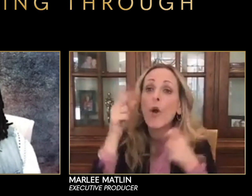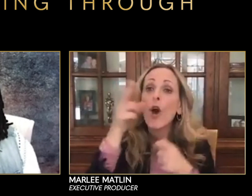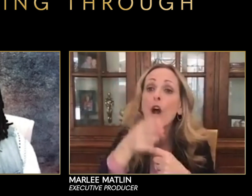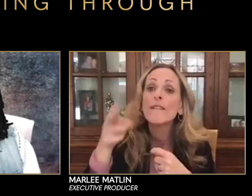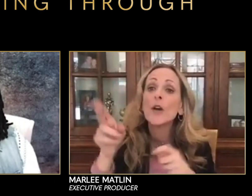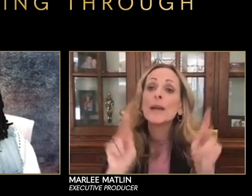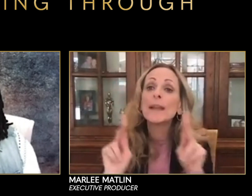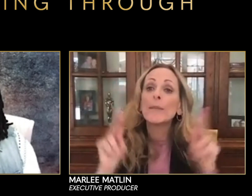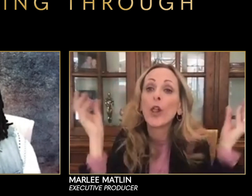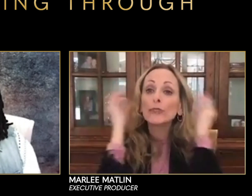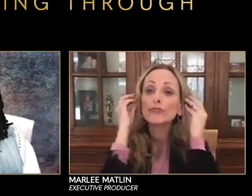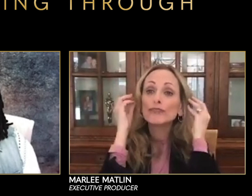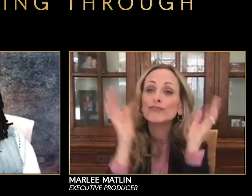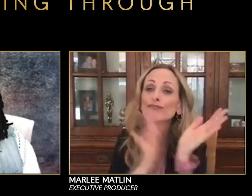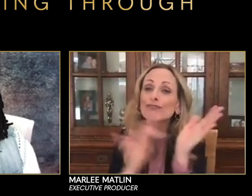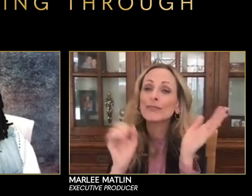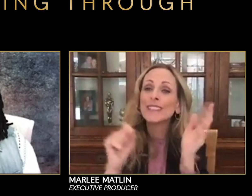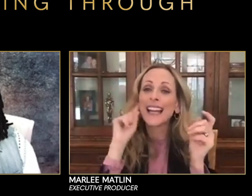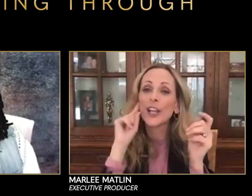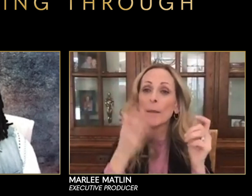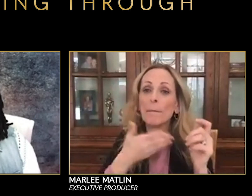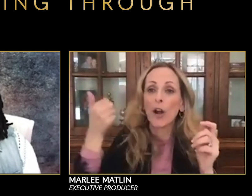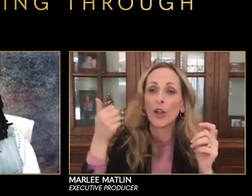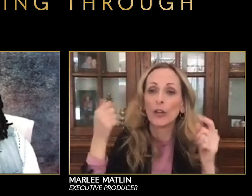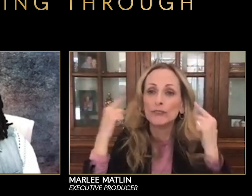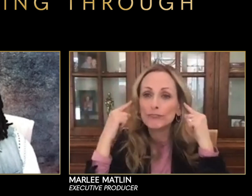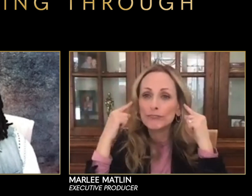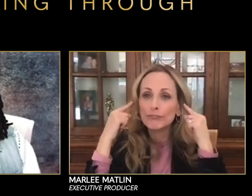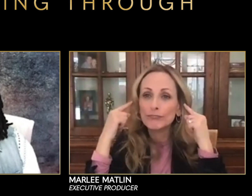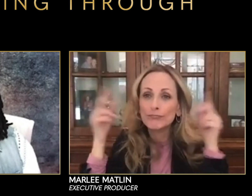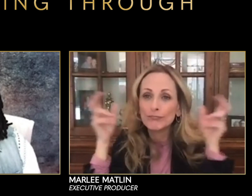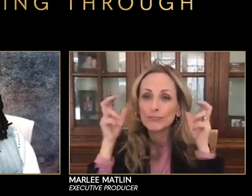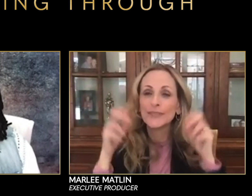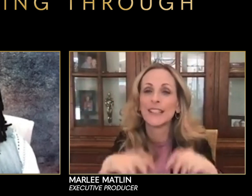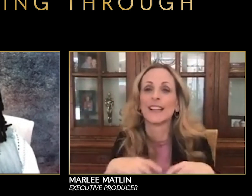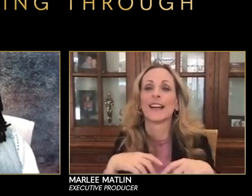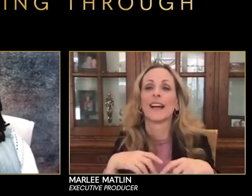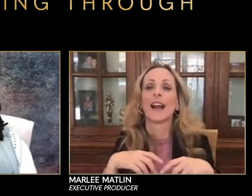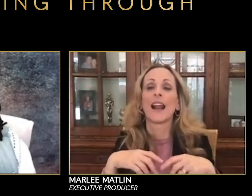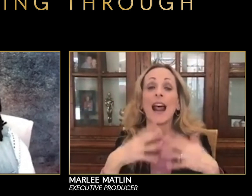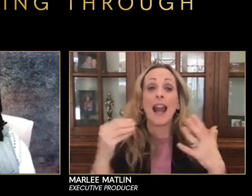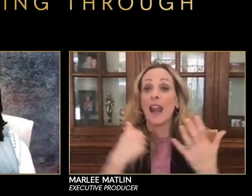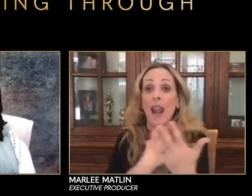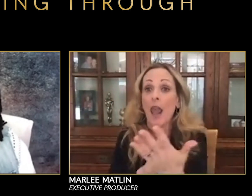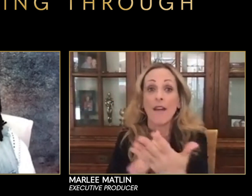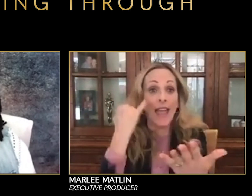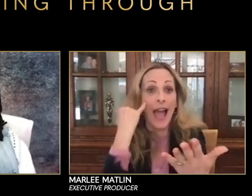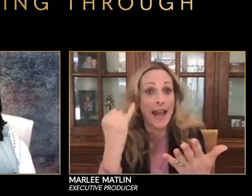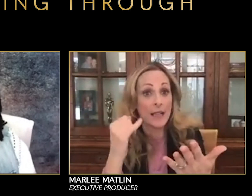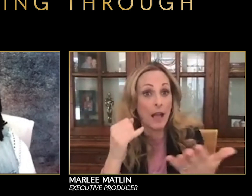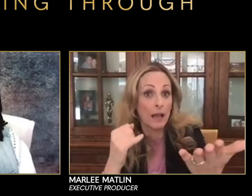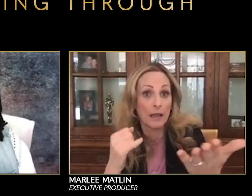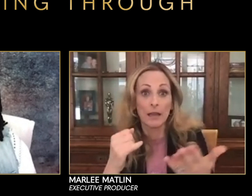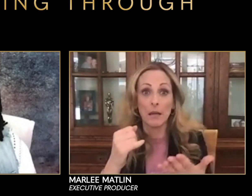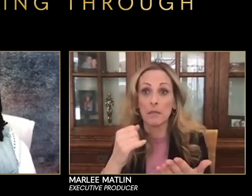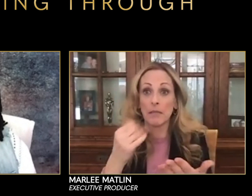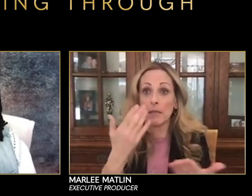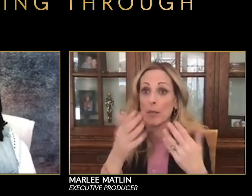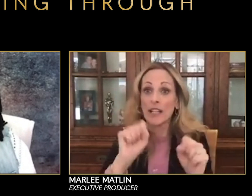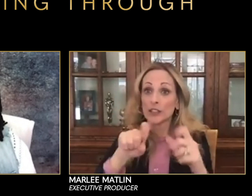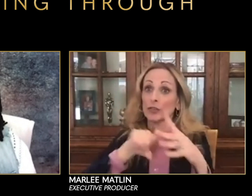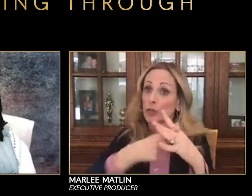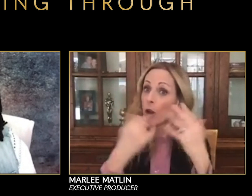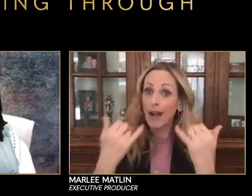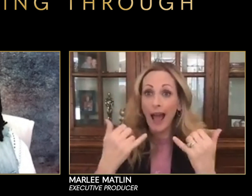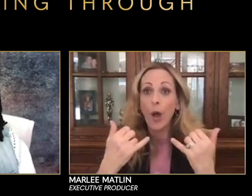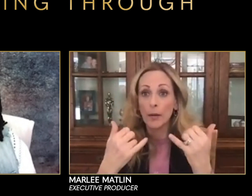mentioned, Whoopi, they have people who, the Sennheiser devices for people who want to hear better or who want to have audio description. I love